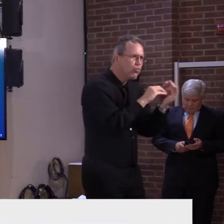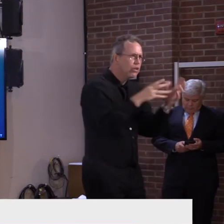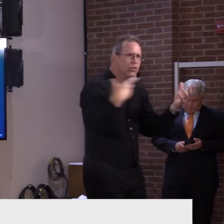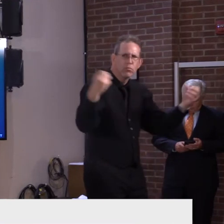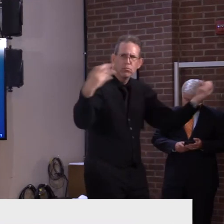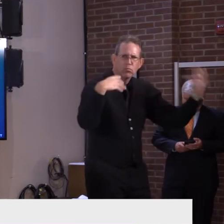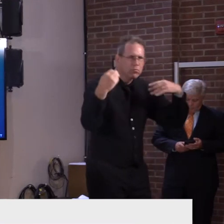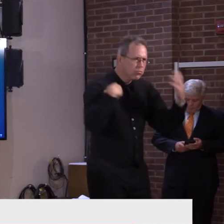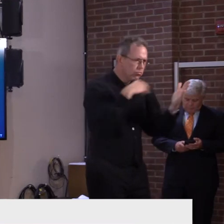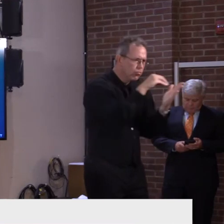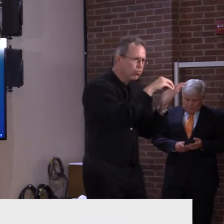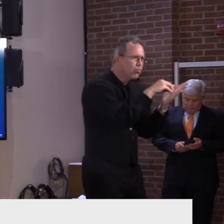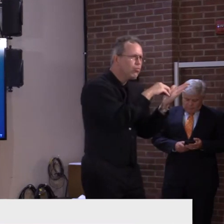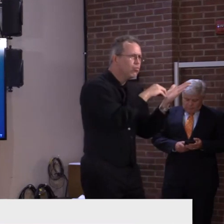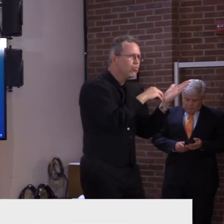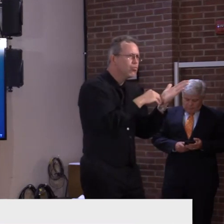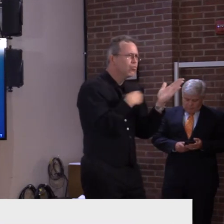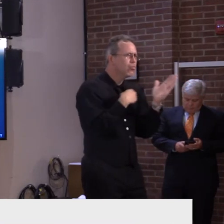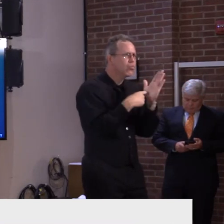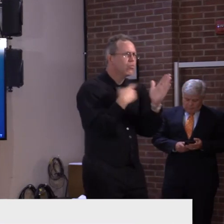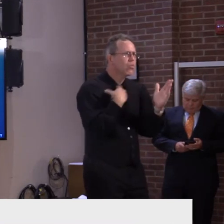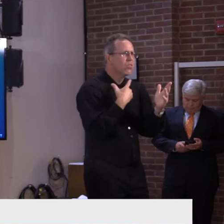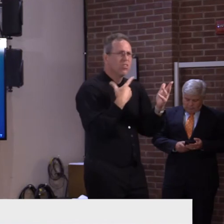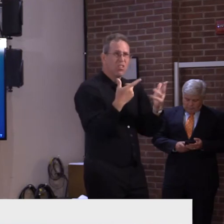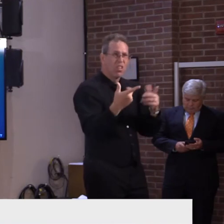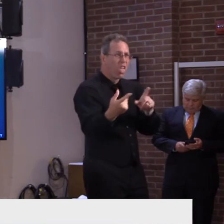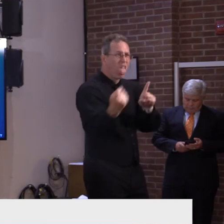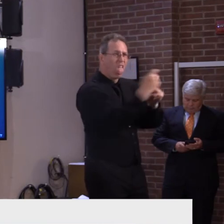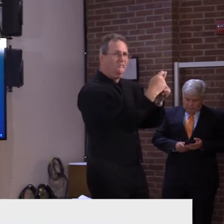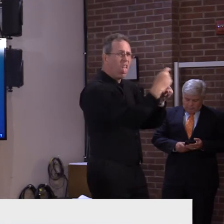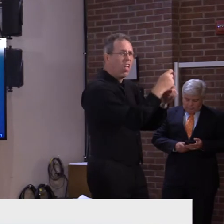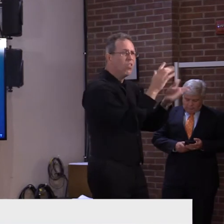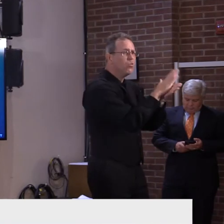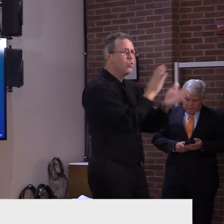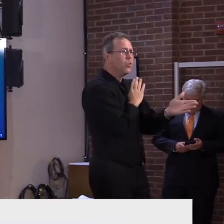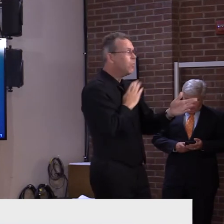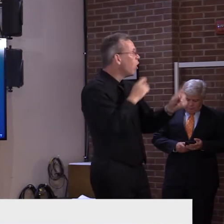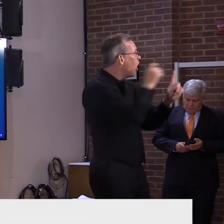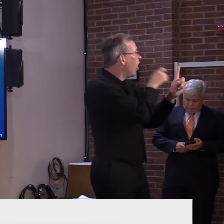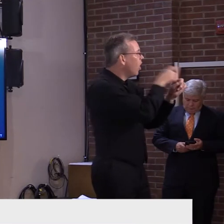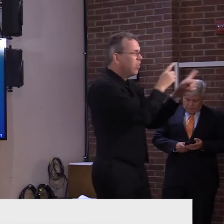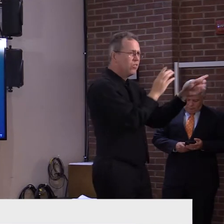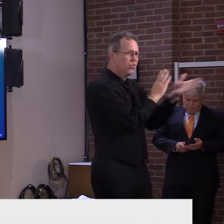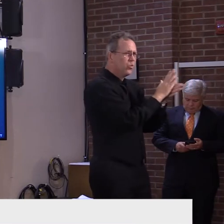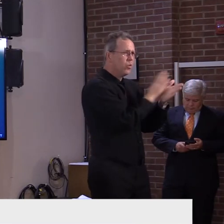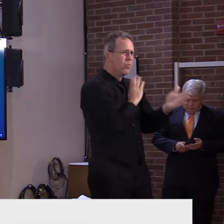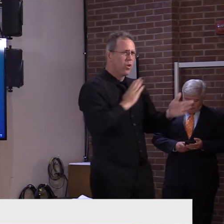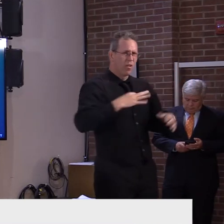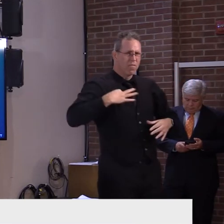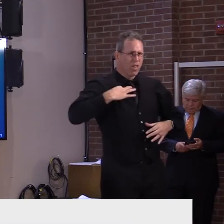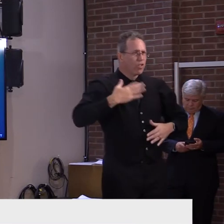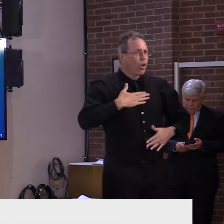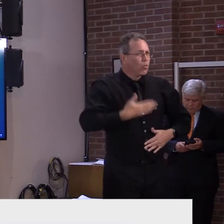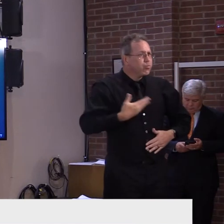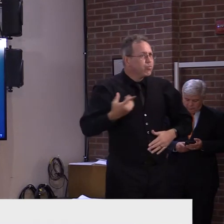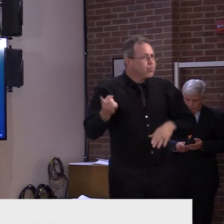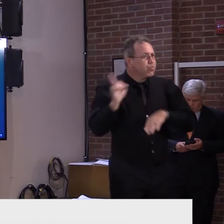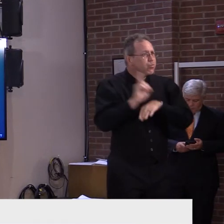who are many unpaid, volunteering their time, to be treated